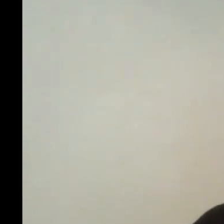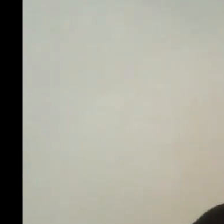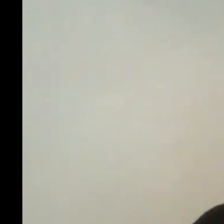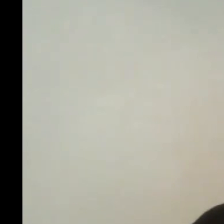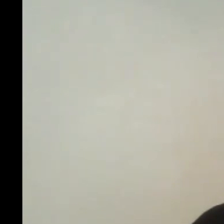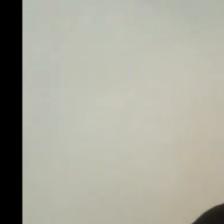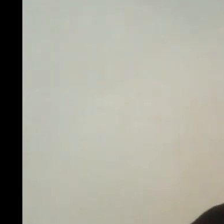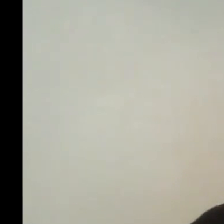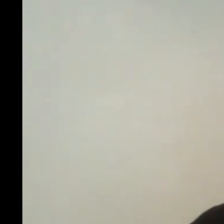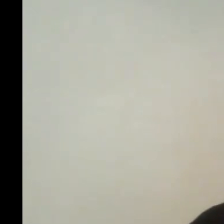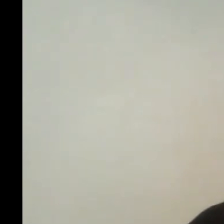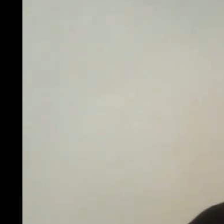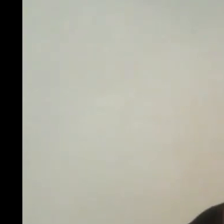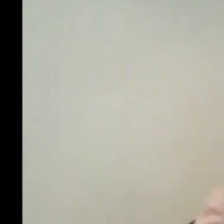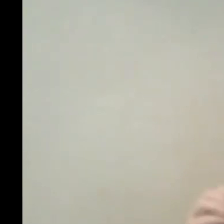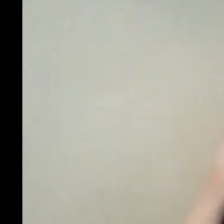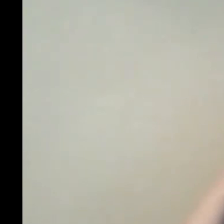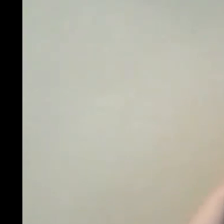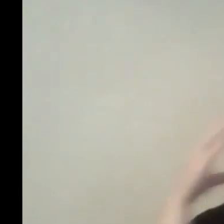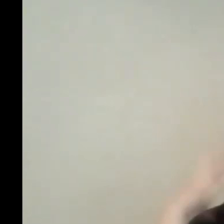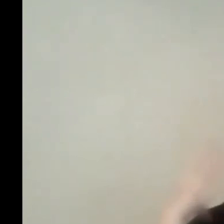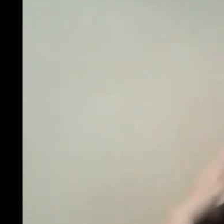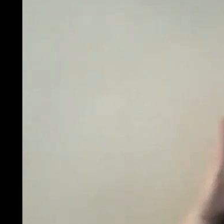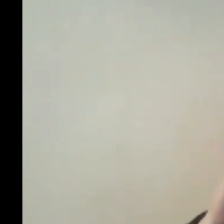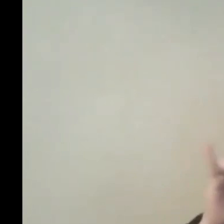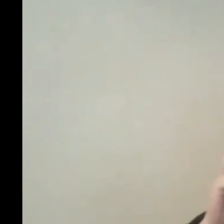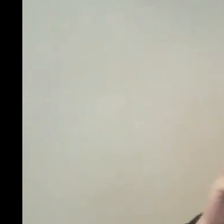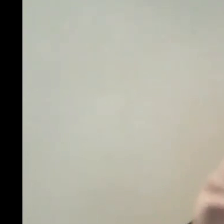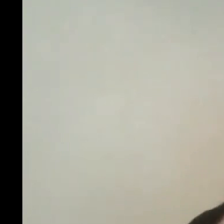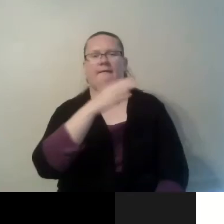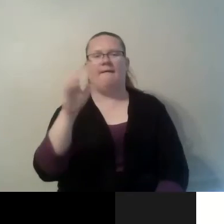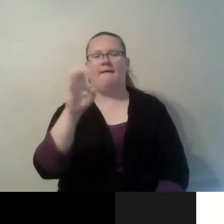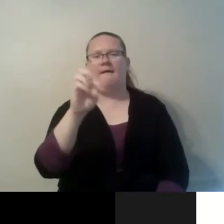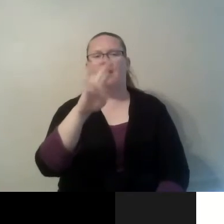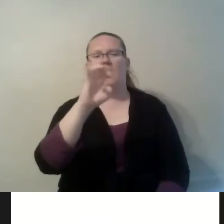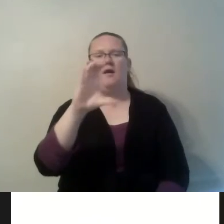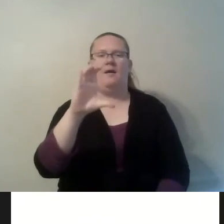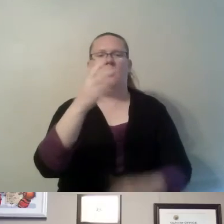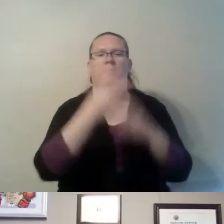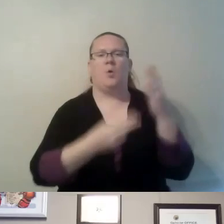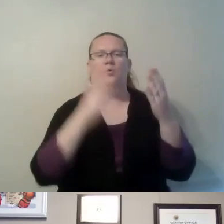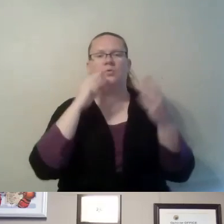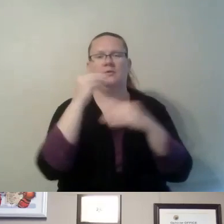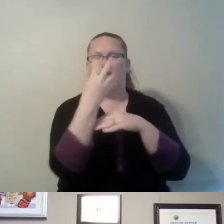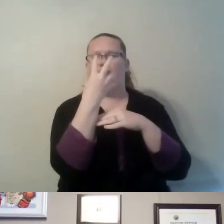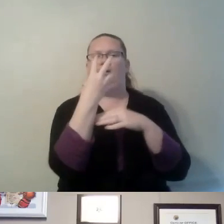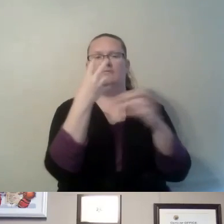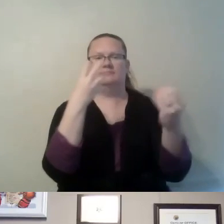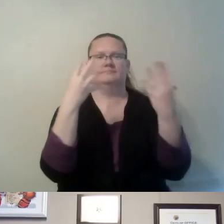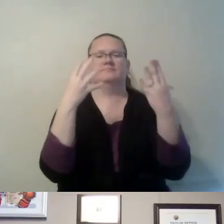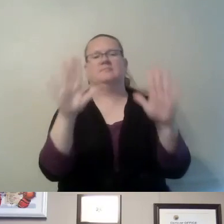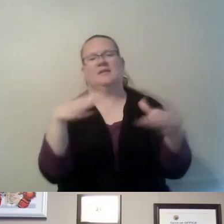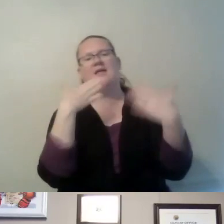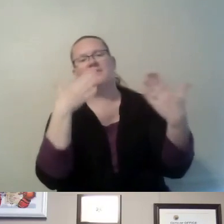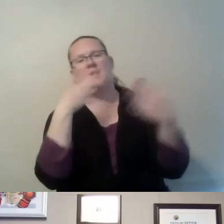All right, could I have Chief Byrd and Eric both turn on their cameras again? Just want to thank you both for